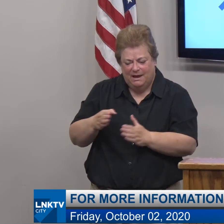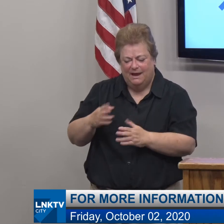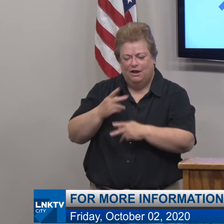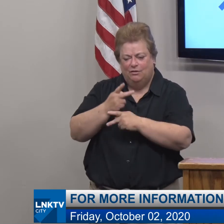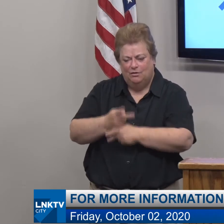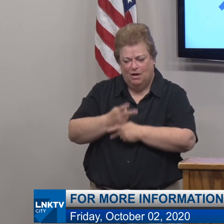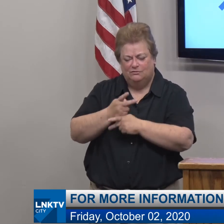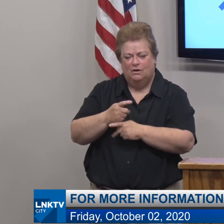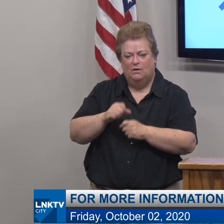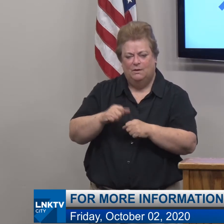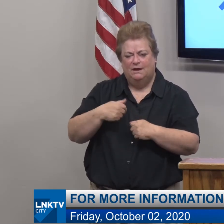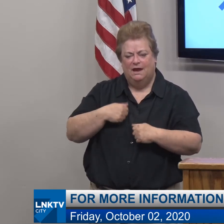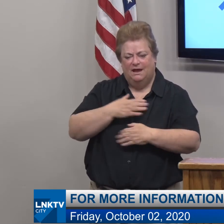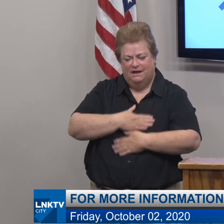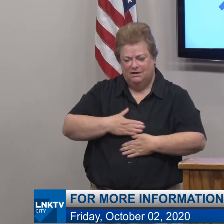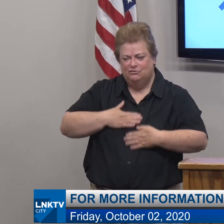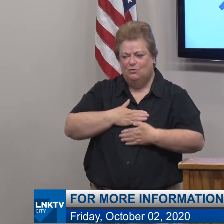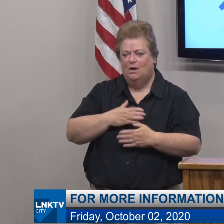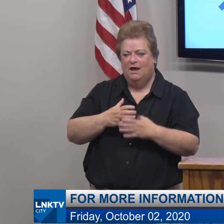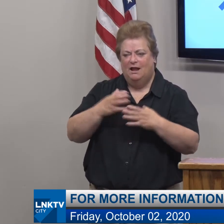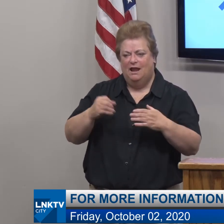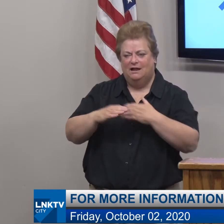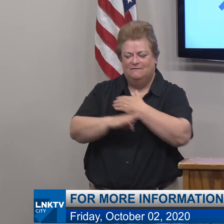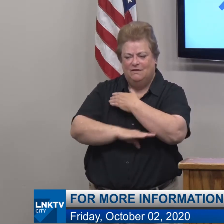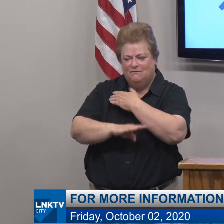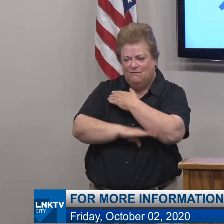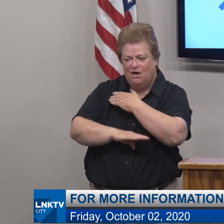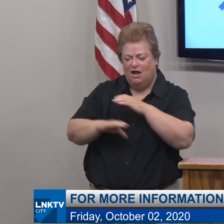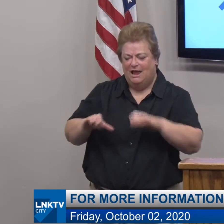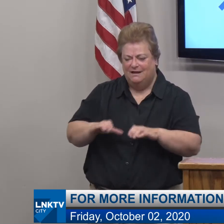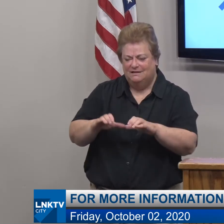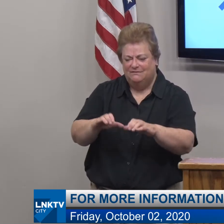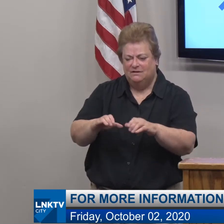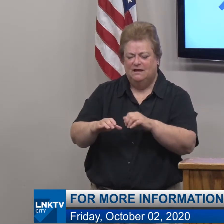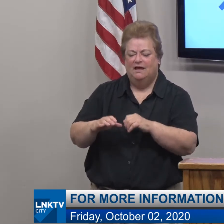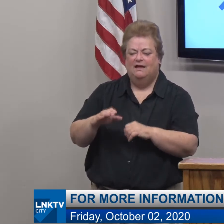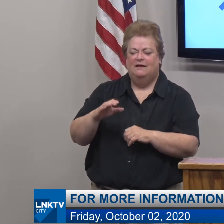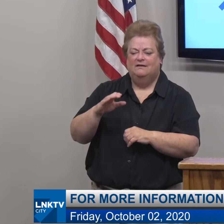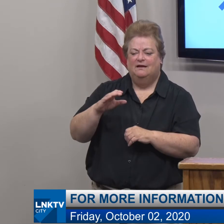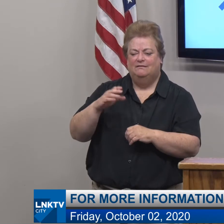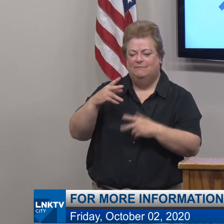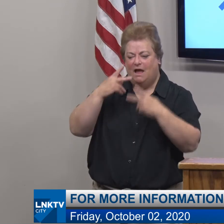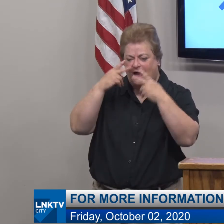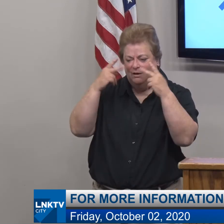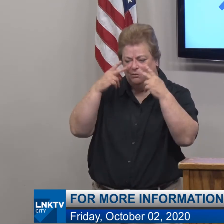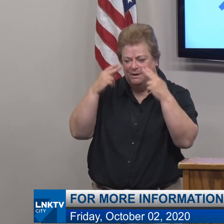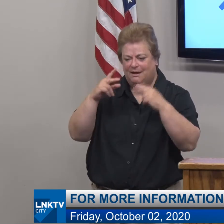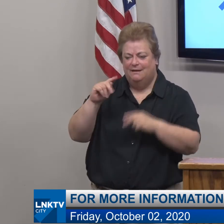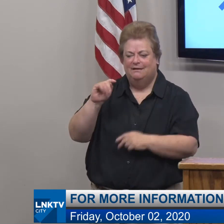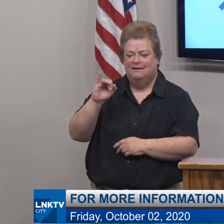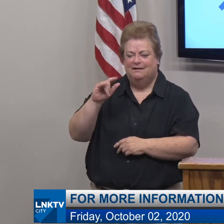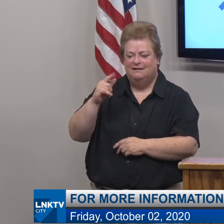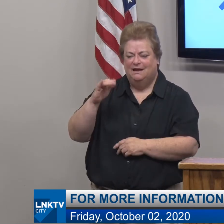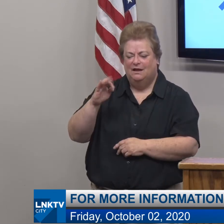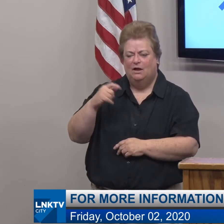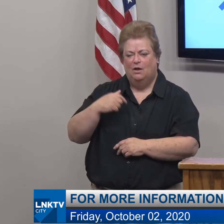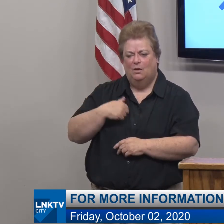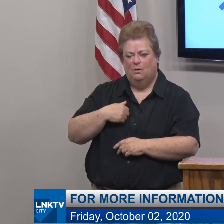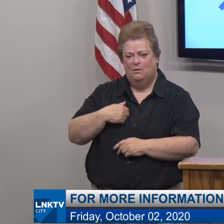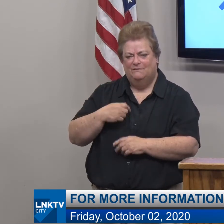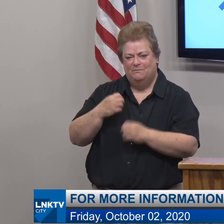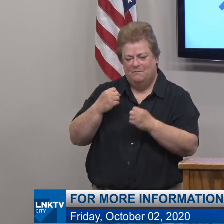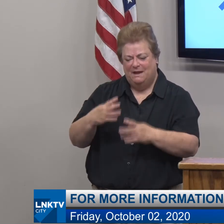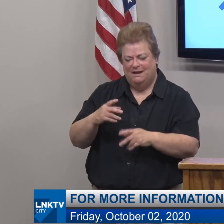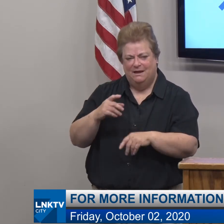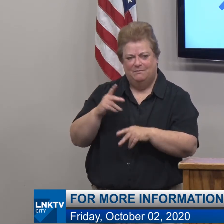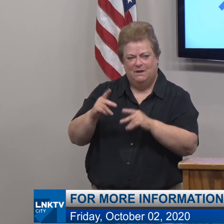enjoy some of fall's signature activities like Halloween and tailgating. We have had many calls about how to celebrate